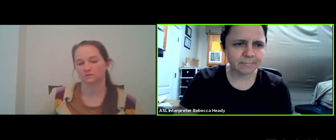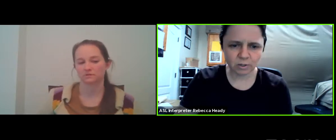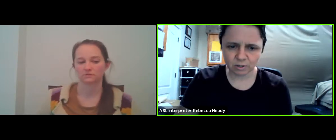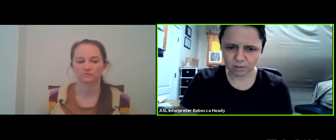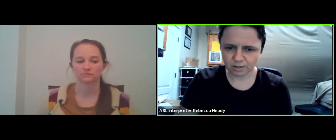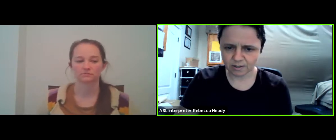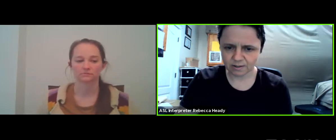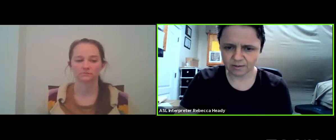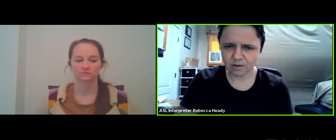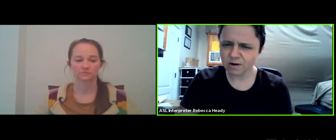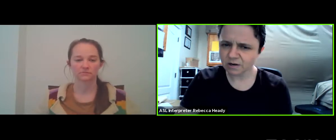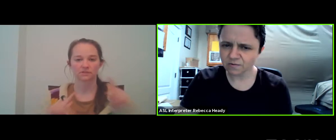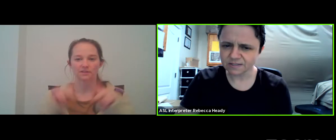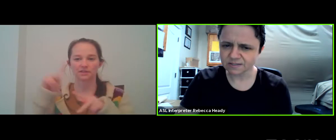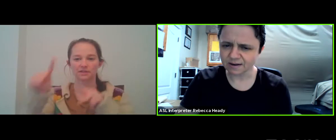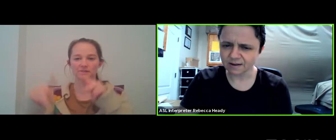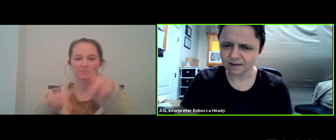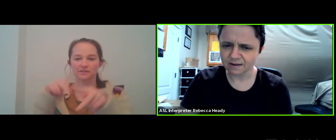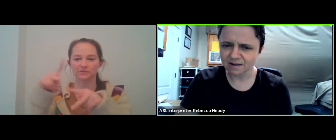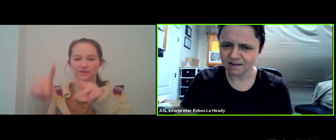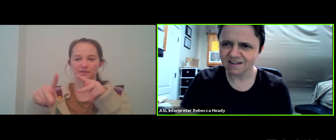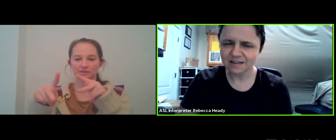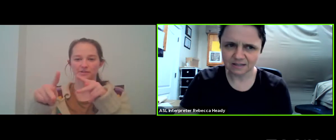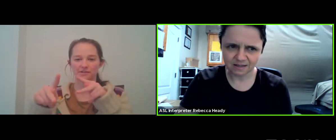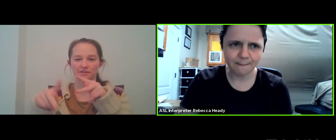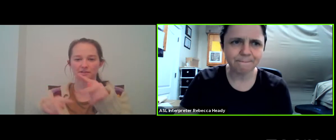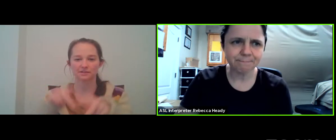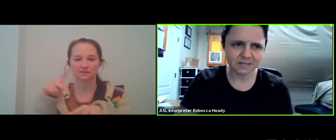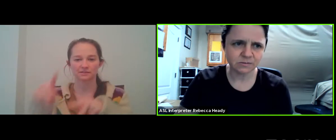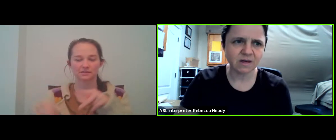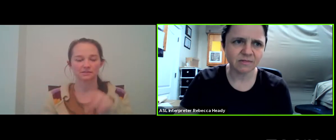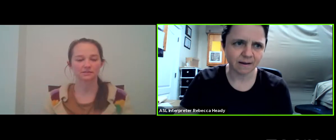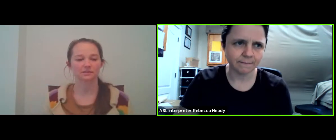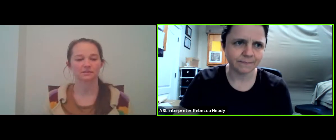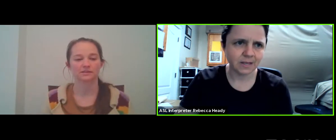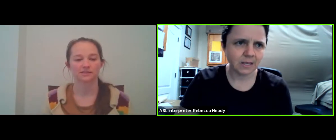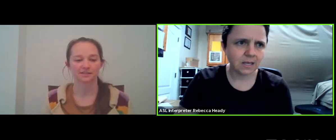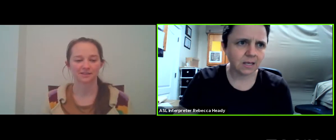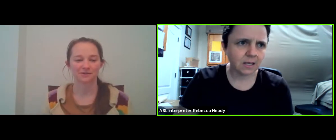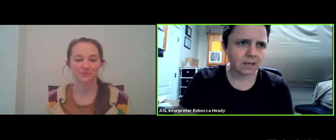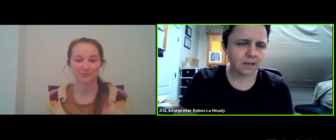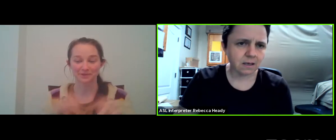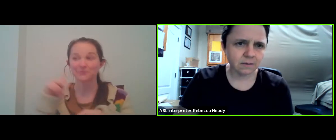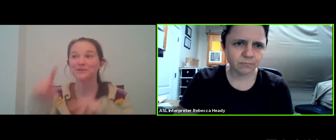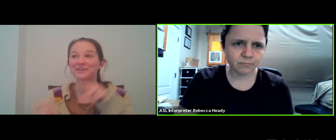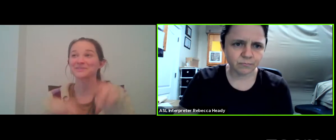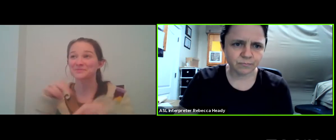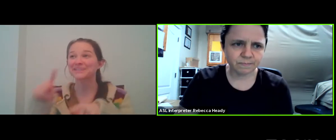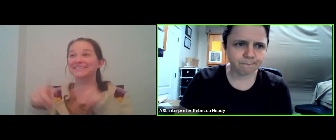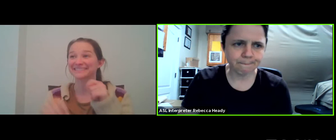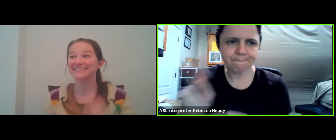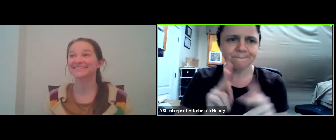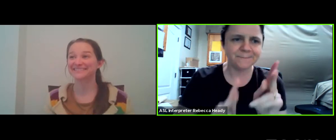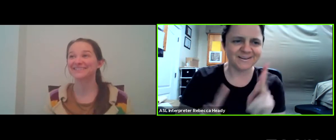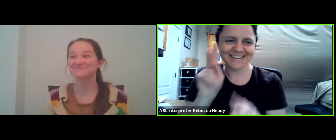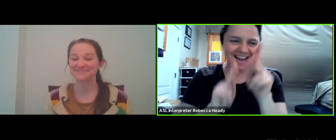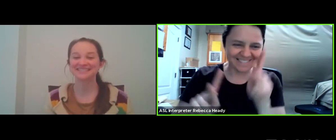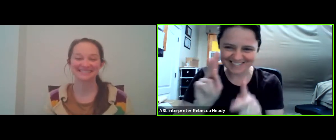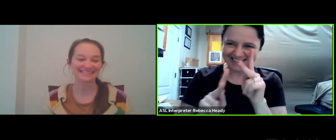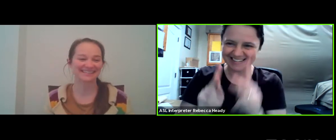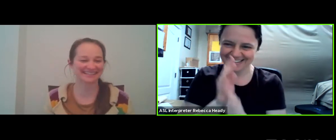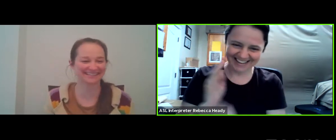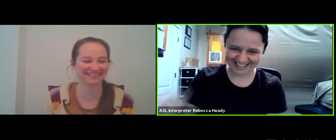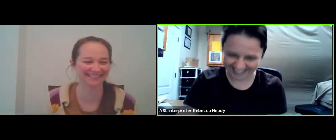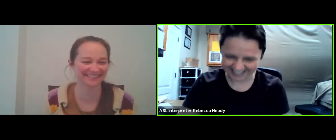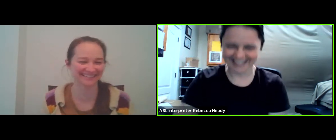then people, you already know this sign. I know this one. Yep, that's what I thought. The people on the bus go up